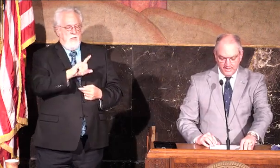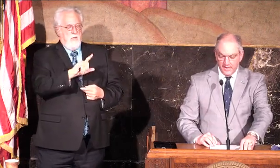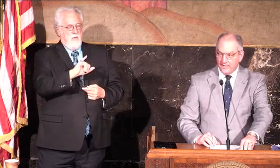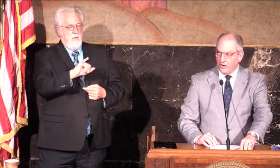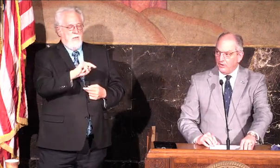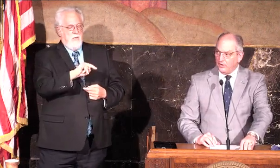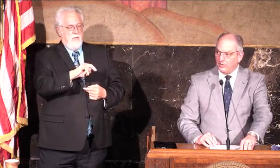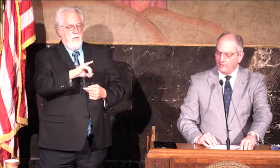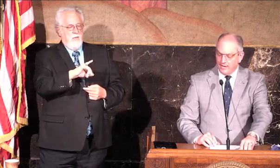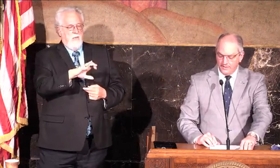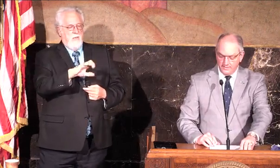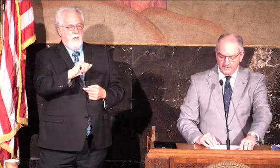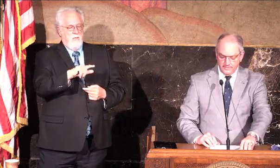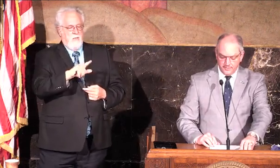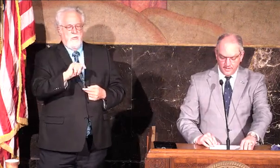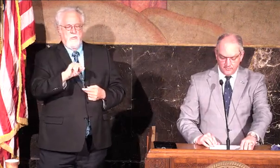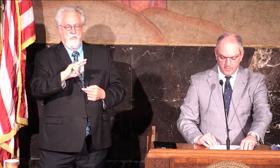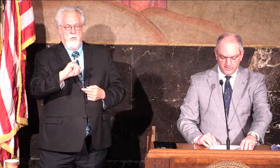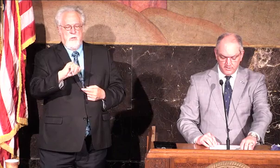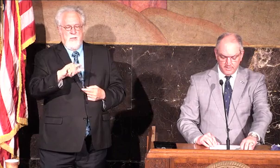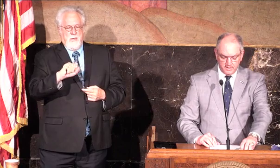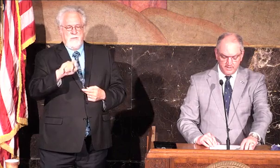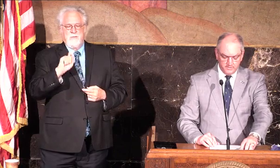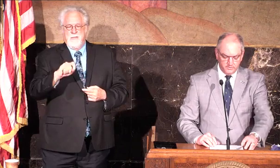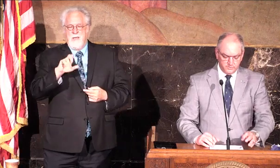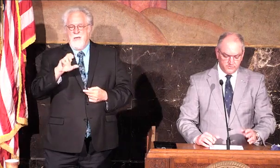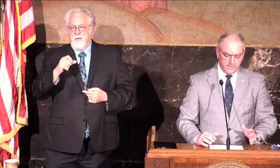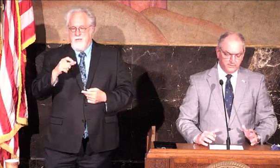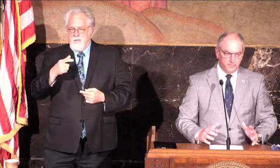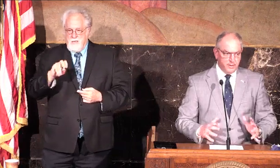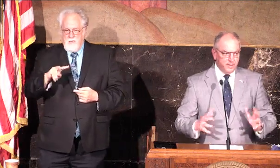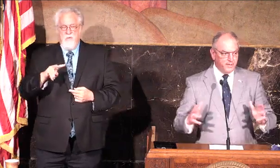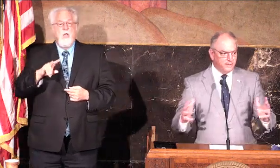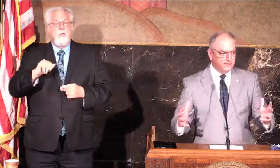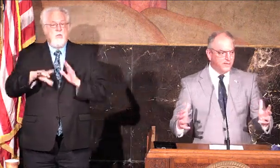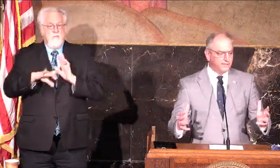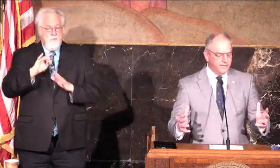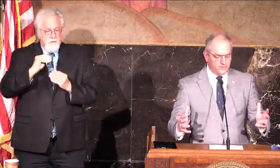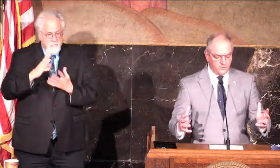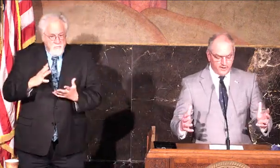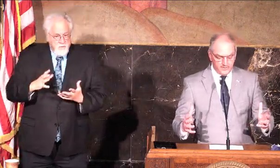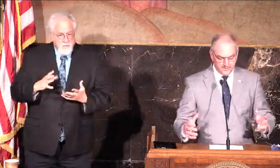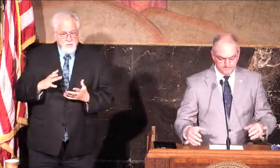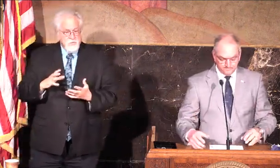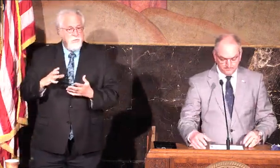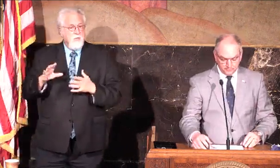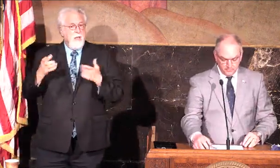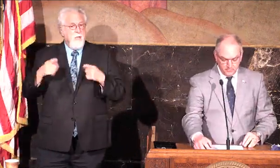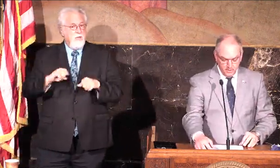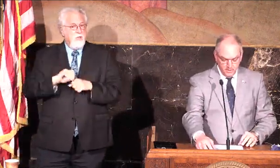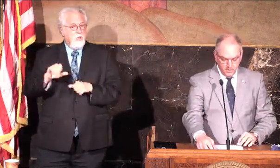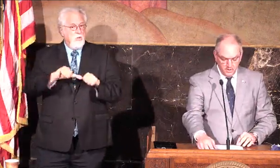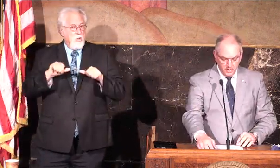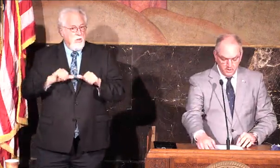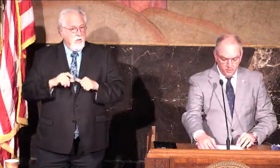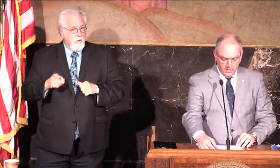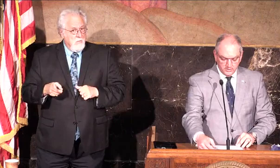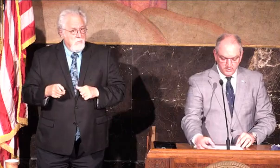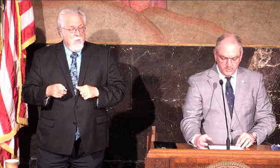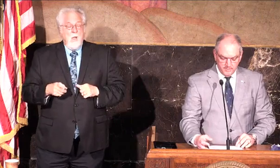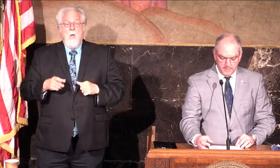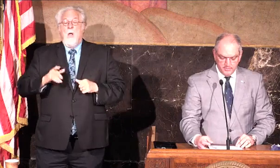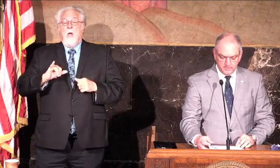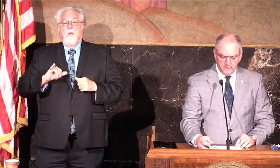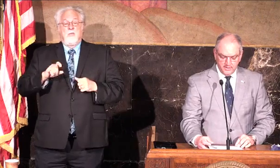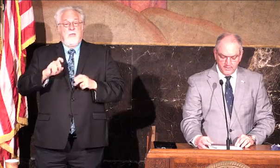clinicaltrials.gov, and there you can find information about clinical trials that may be conducted in your area. We